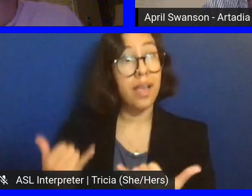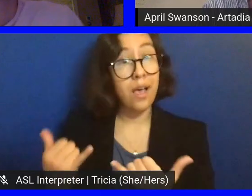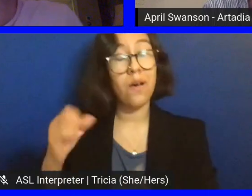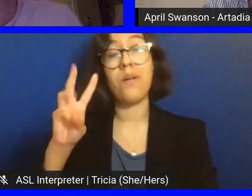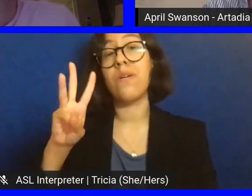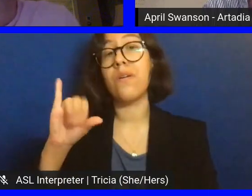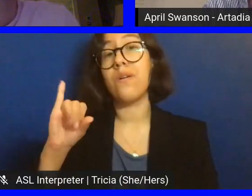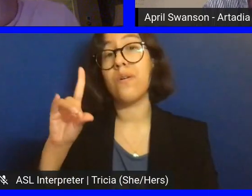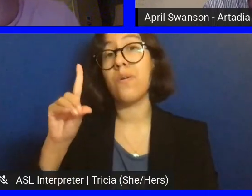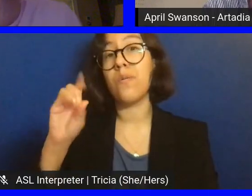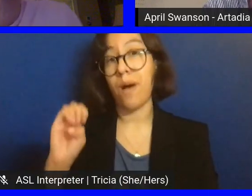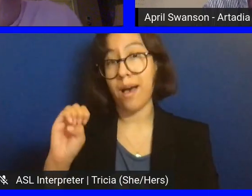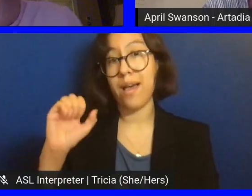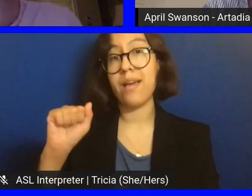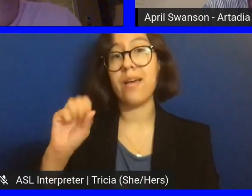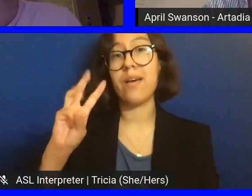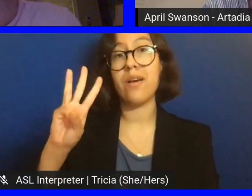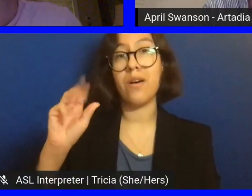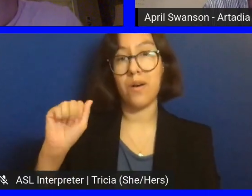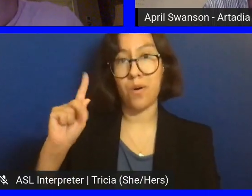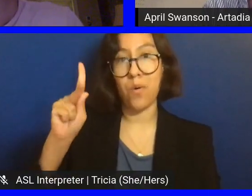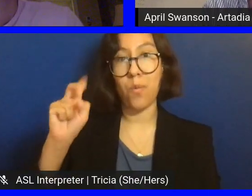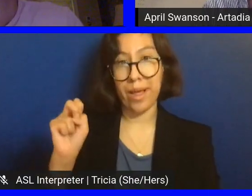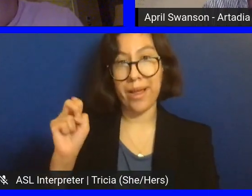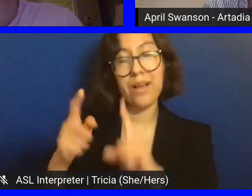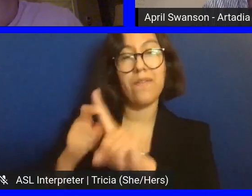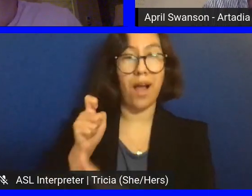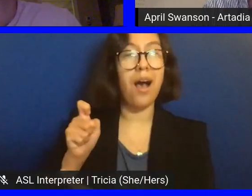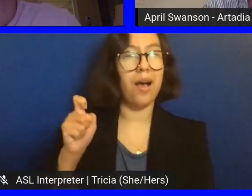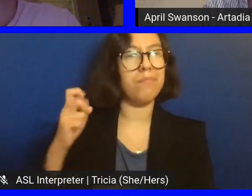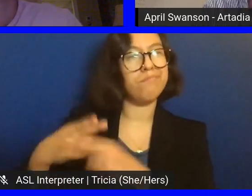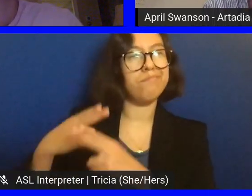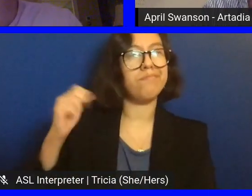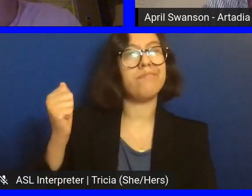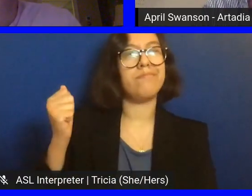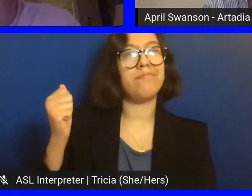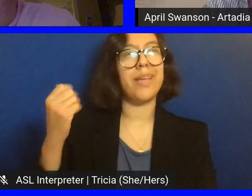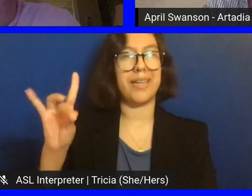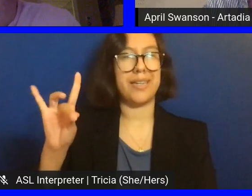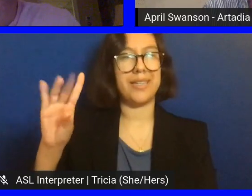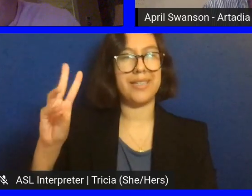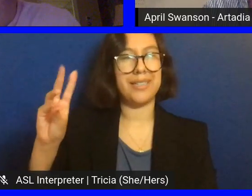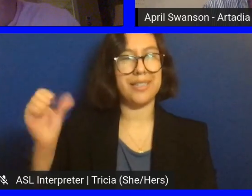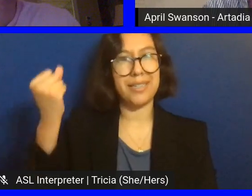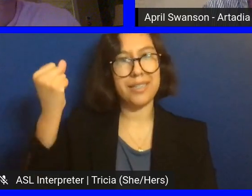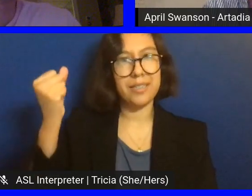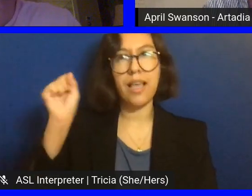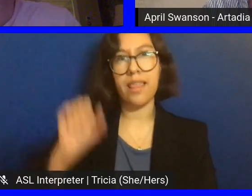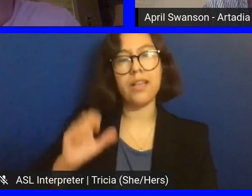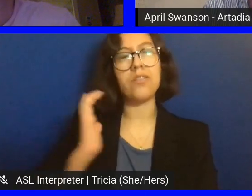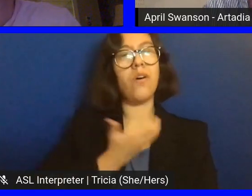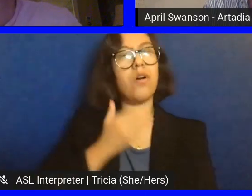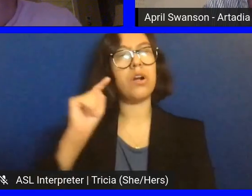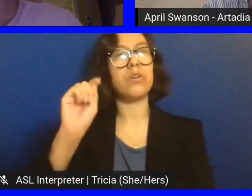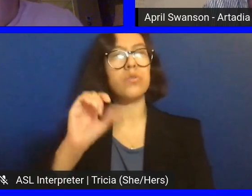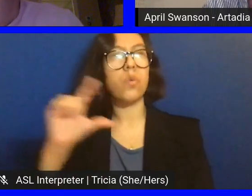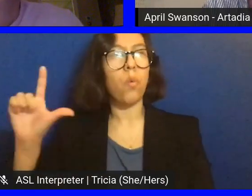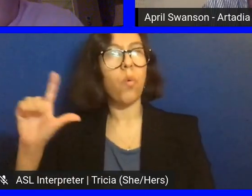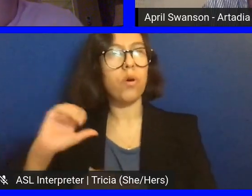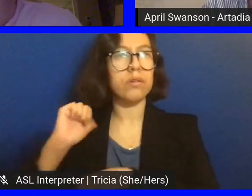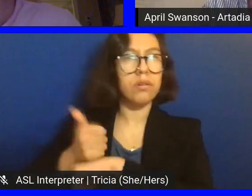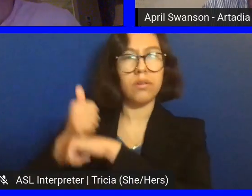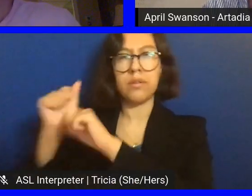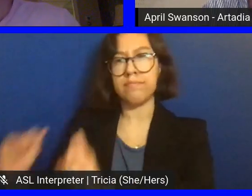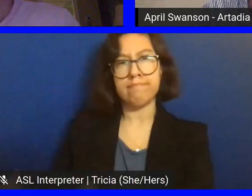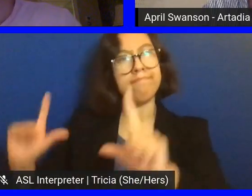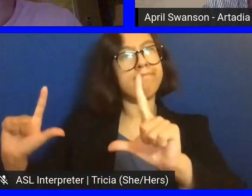is based in a historical movement from the 1860s, became a really important tool and framework for us. And so we